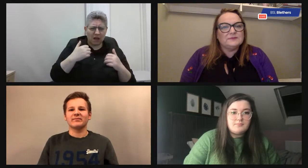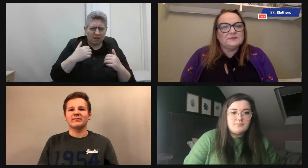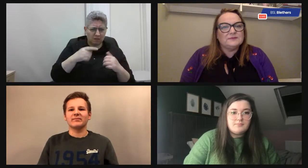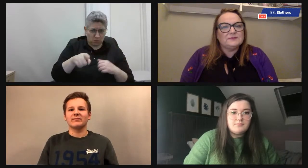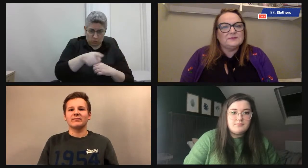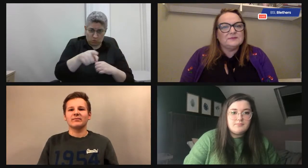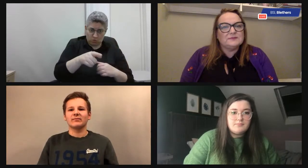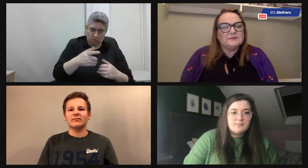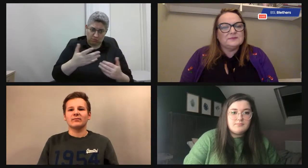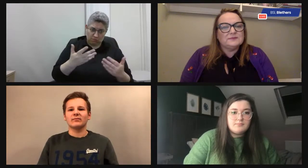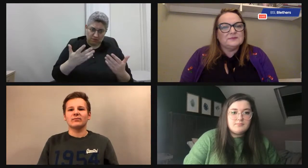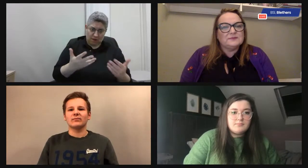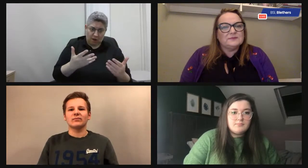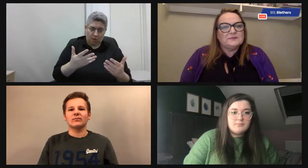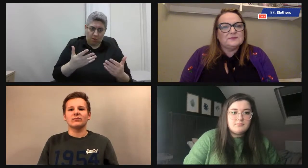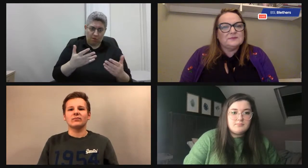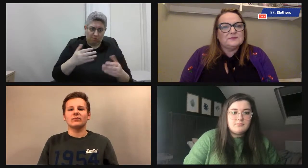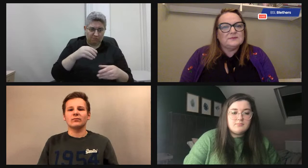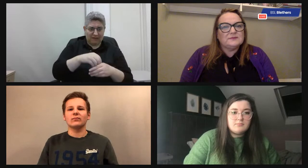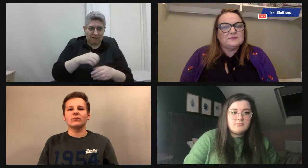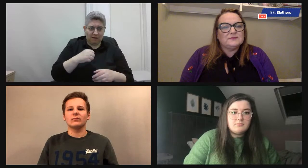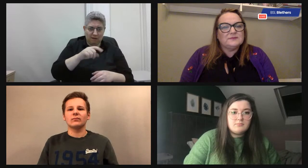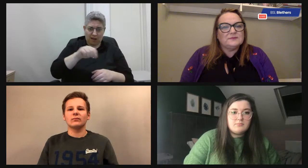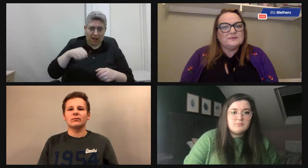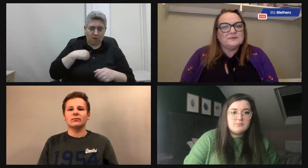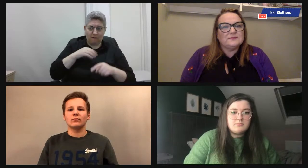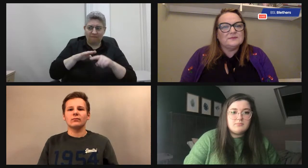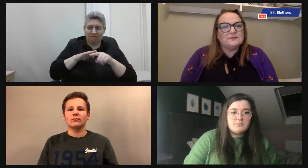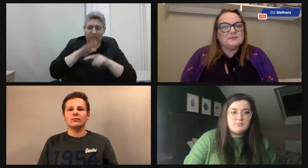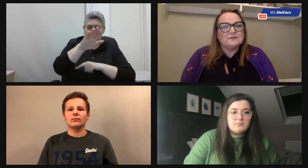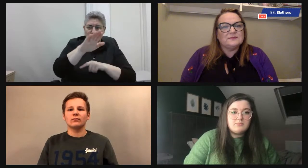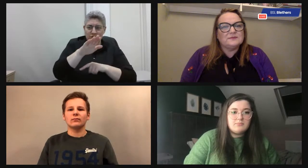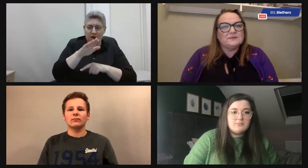Kristers and Erin, when we're talking about mental health,